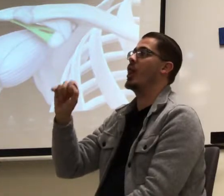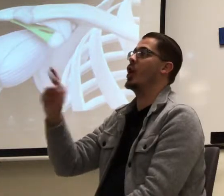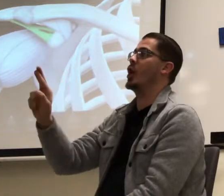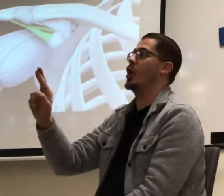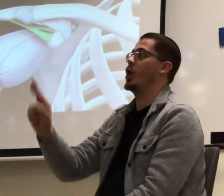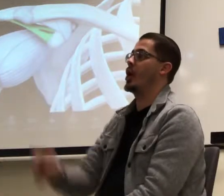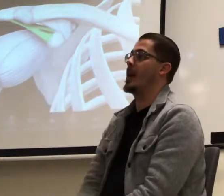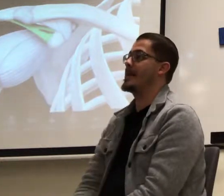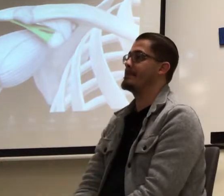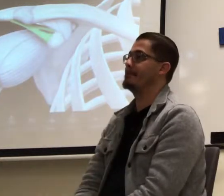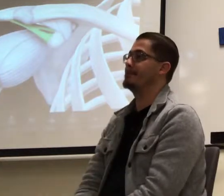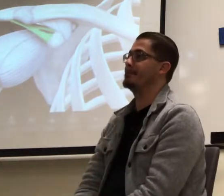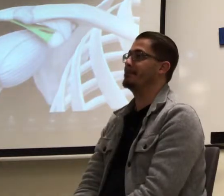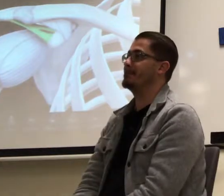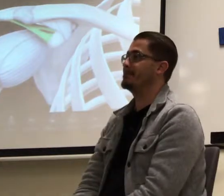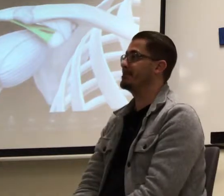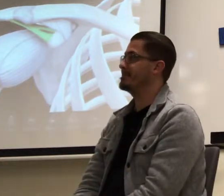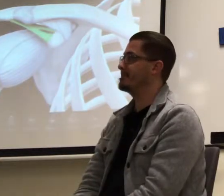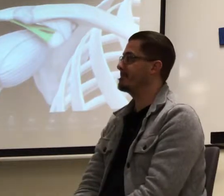ligament.